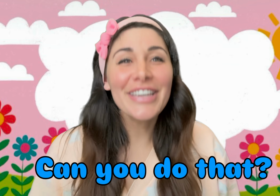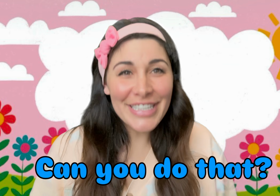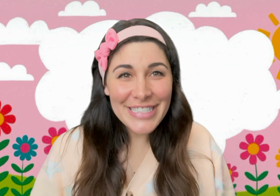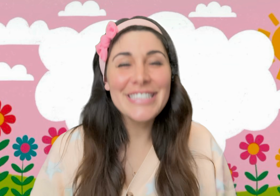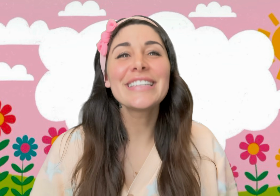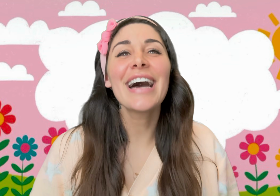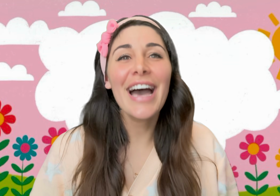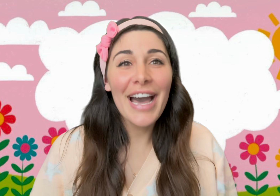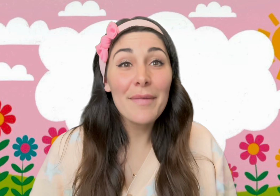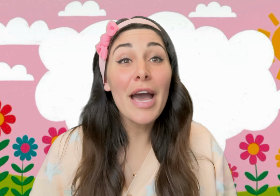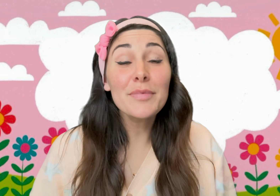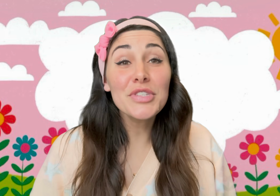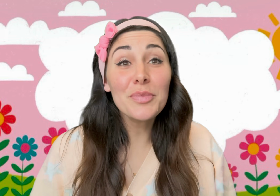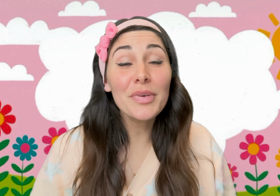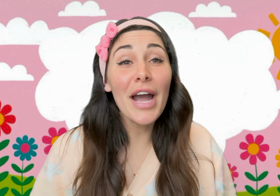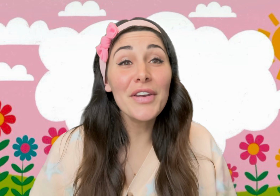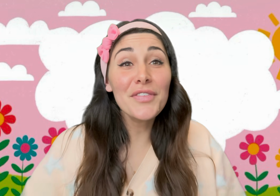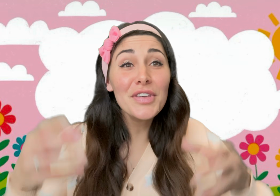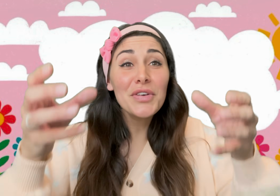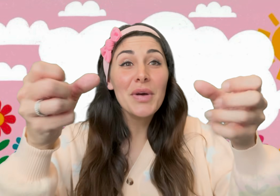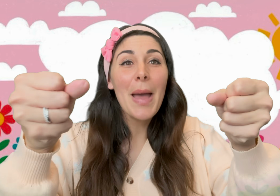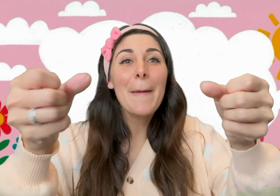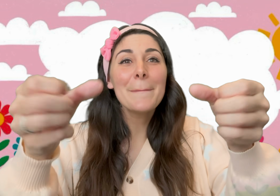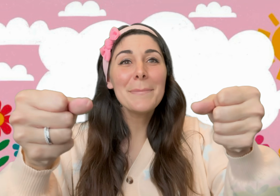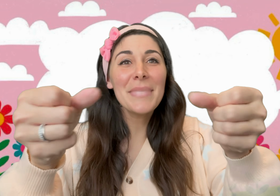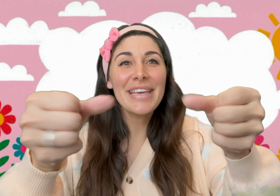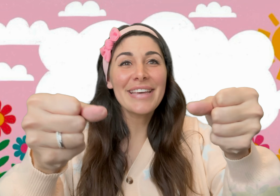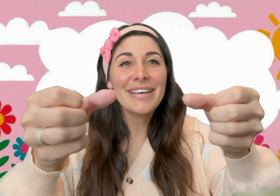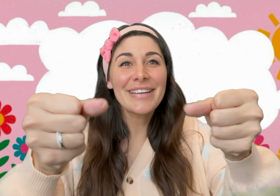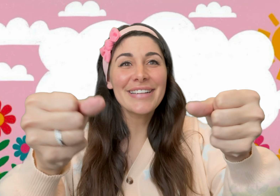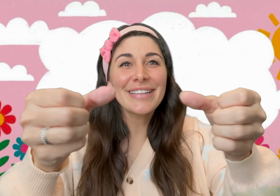Good job. I'm so proud of you. Milk.